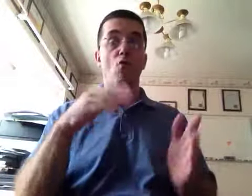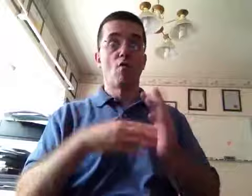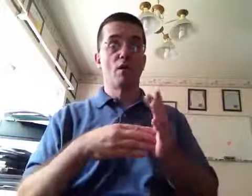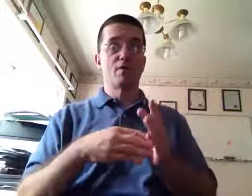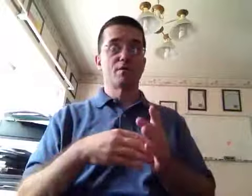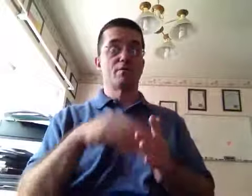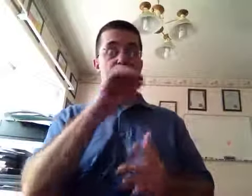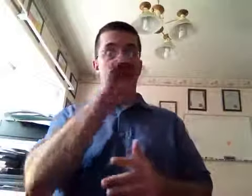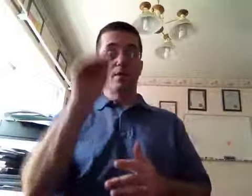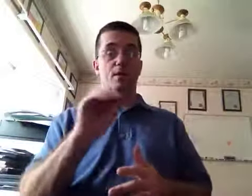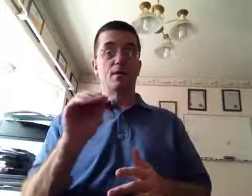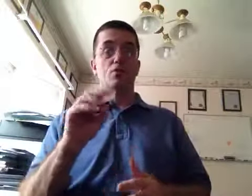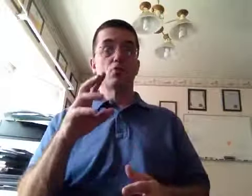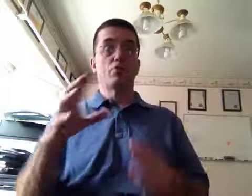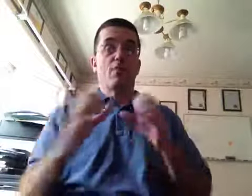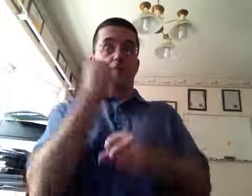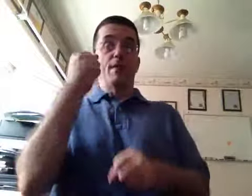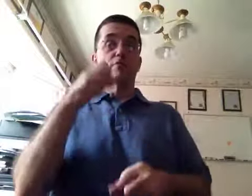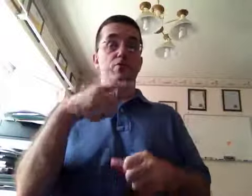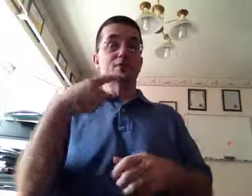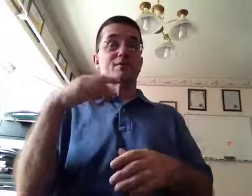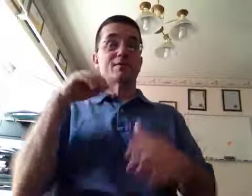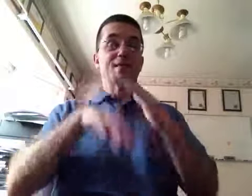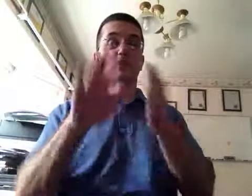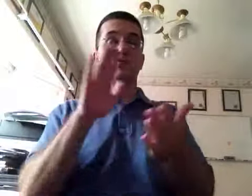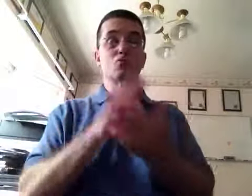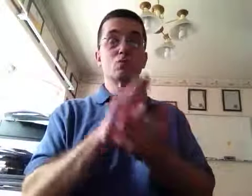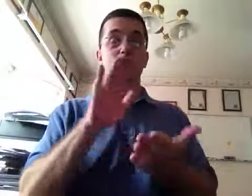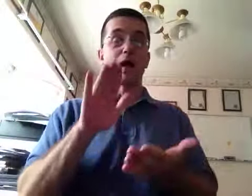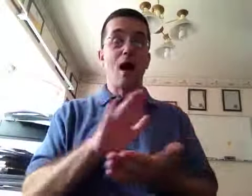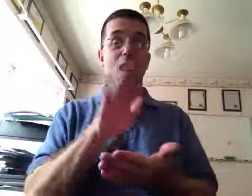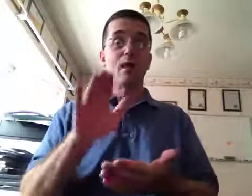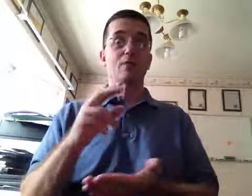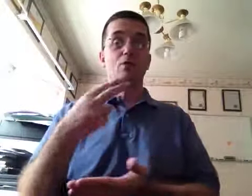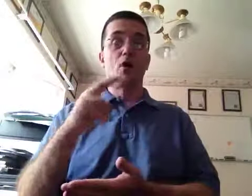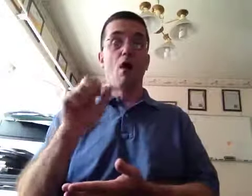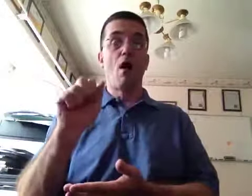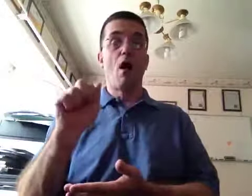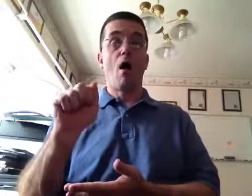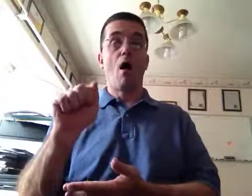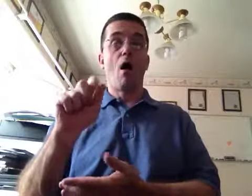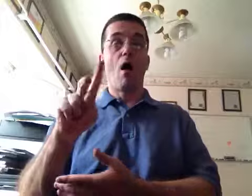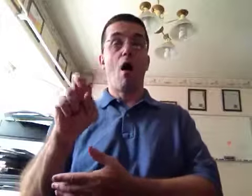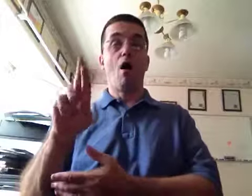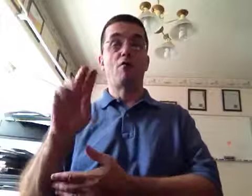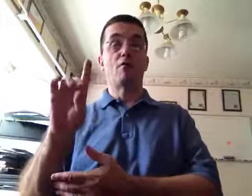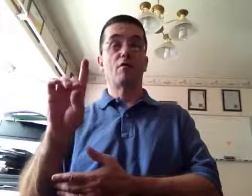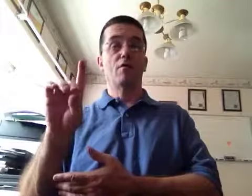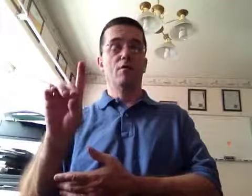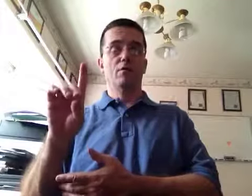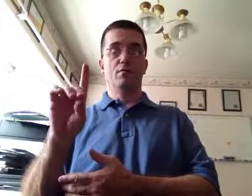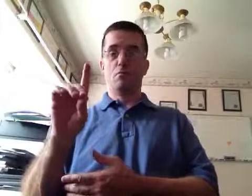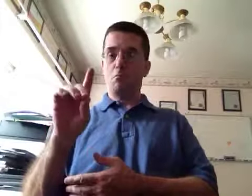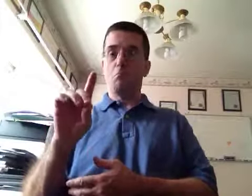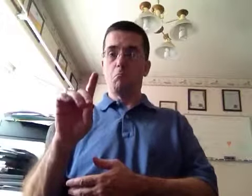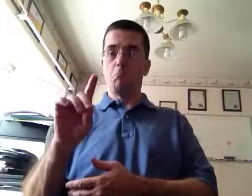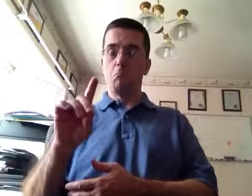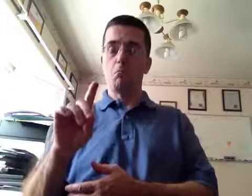better chance of getting into Harvard. So how do you distinguish yourself? You got to do something to set yourself aside.